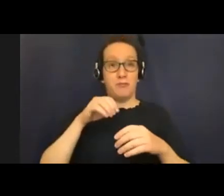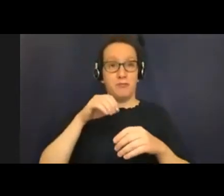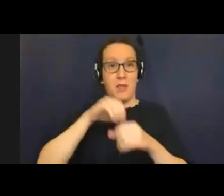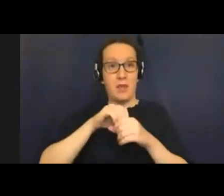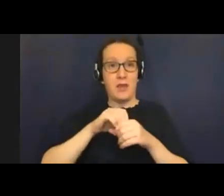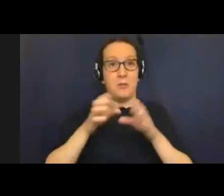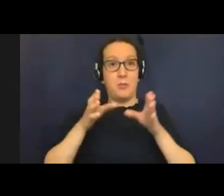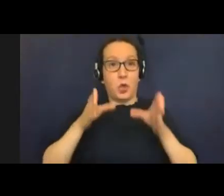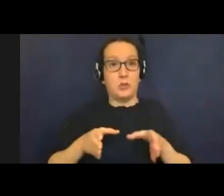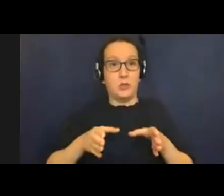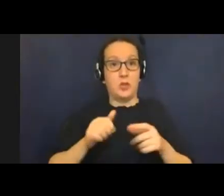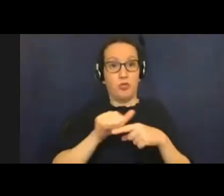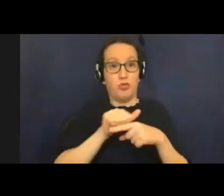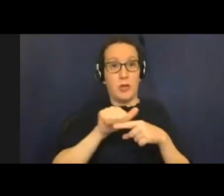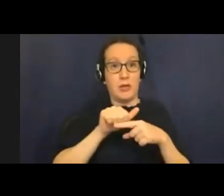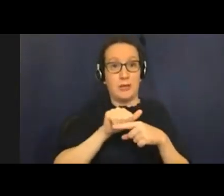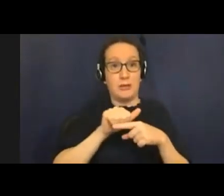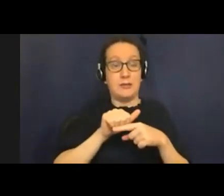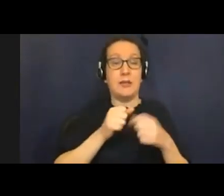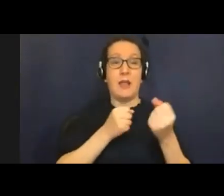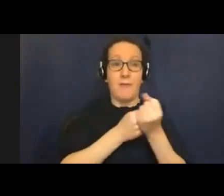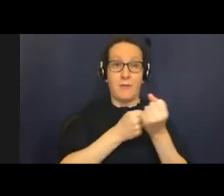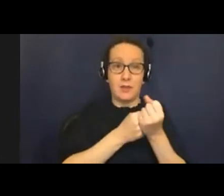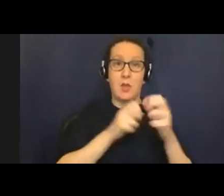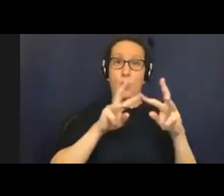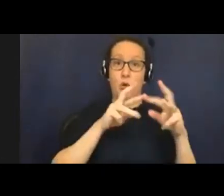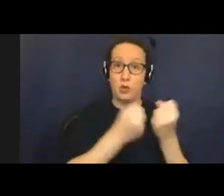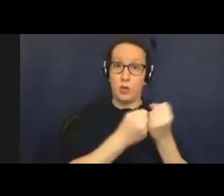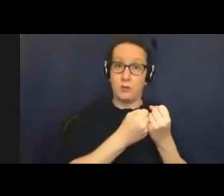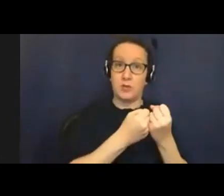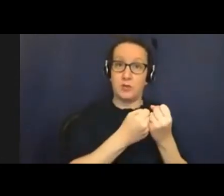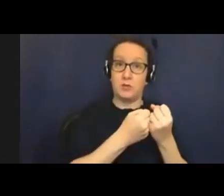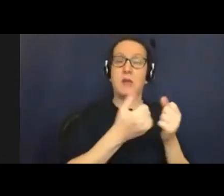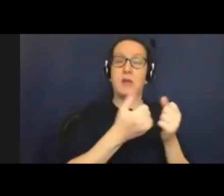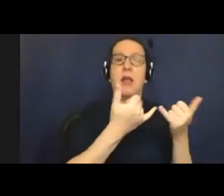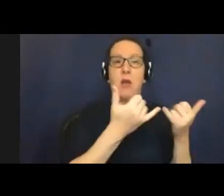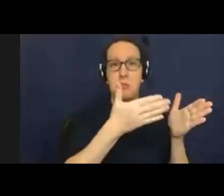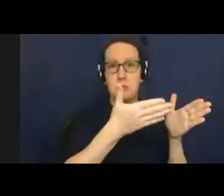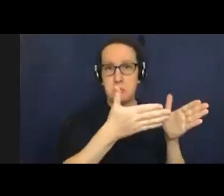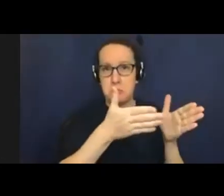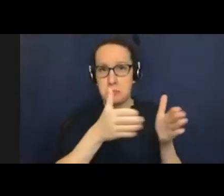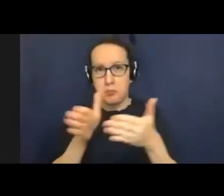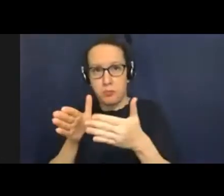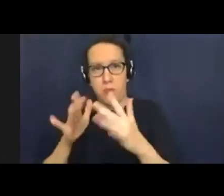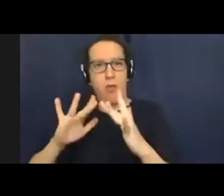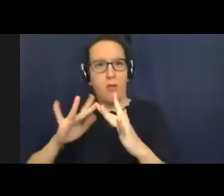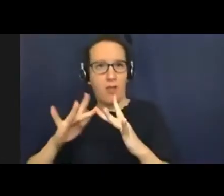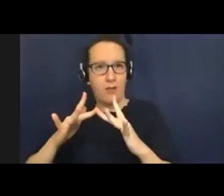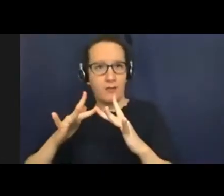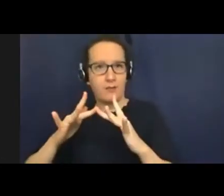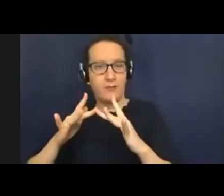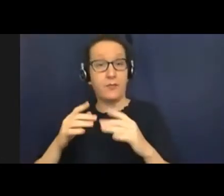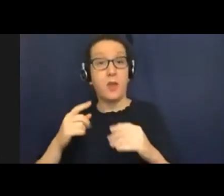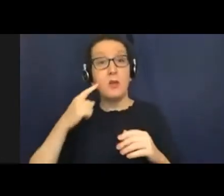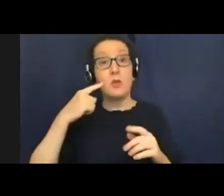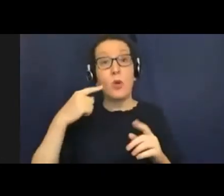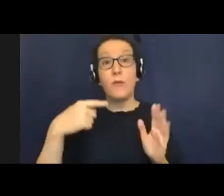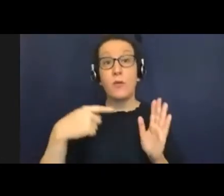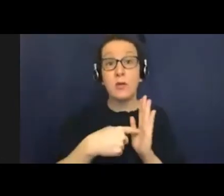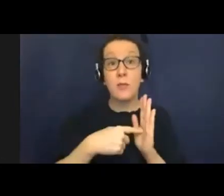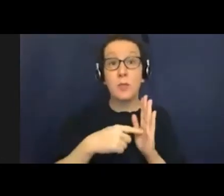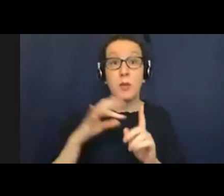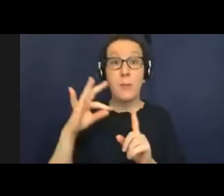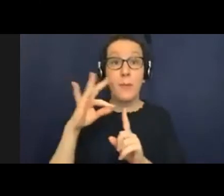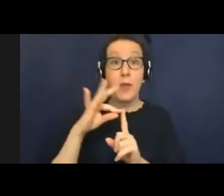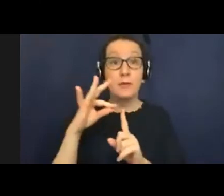and workshops online. So for example, in Pakistan, IFES